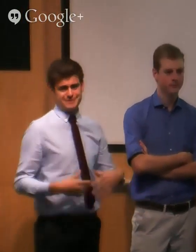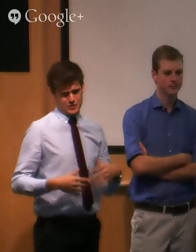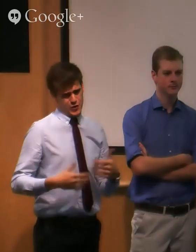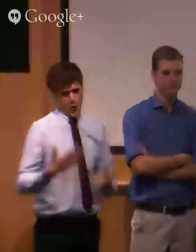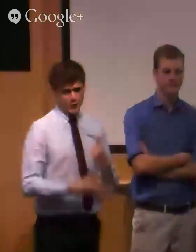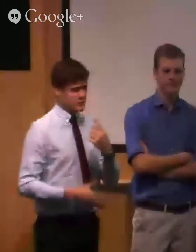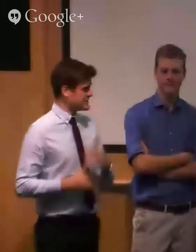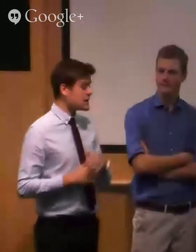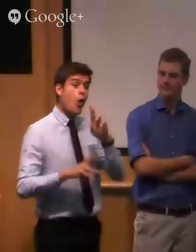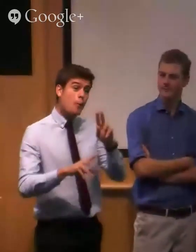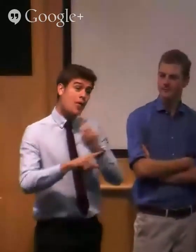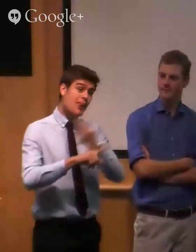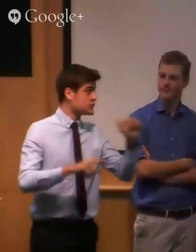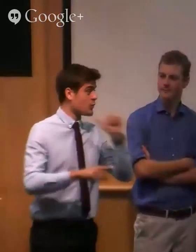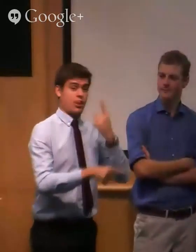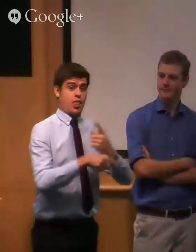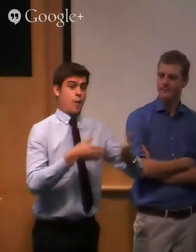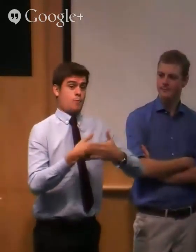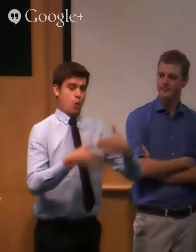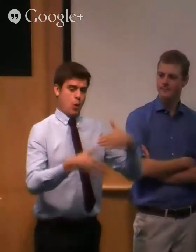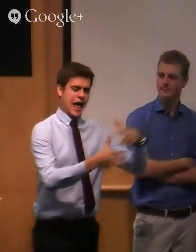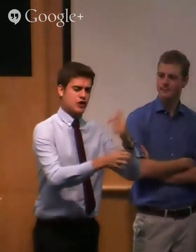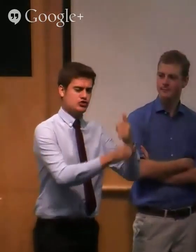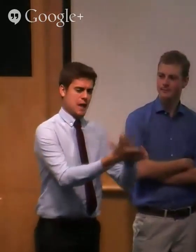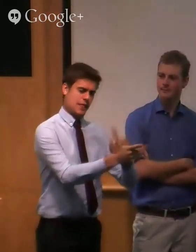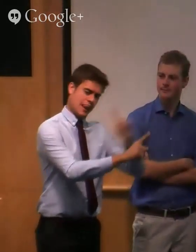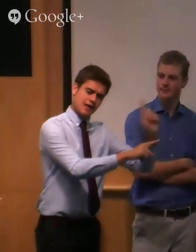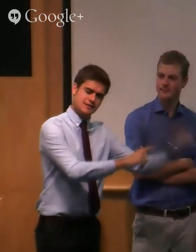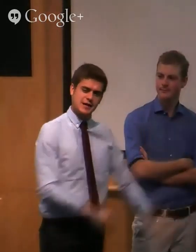had a representation visiting that